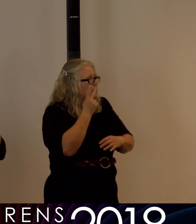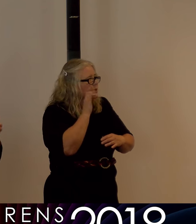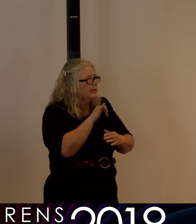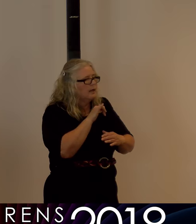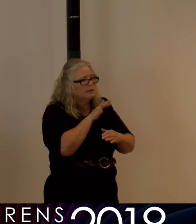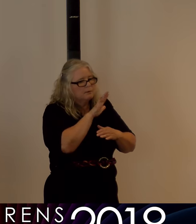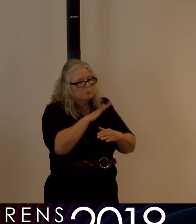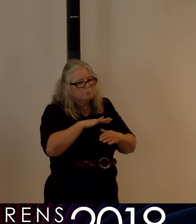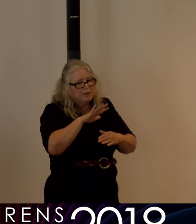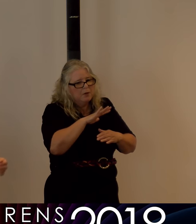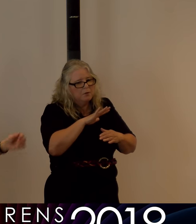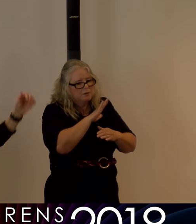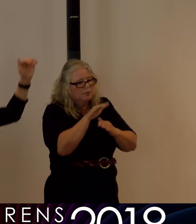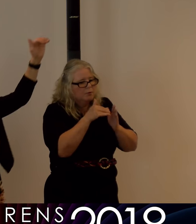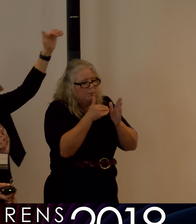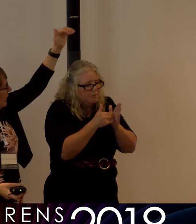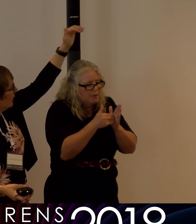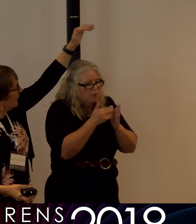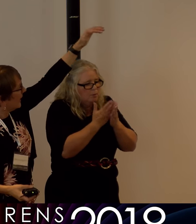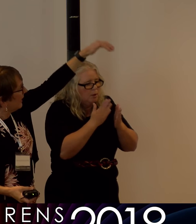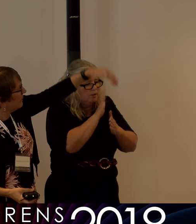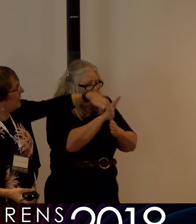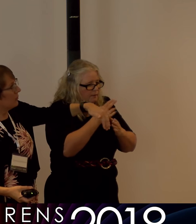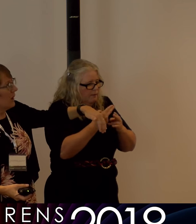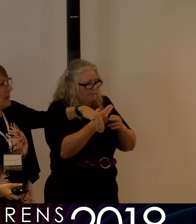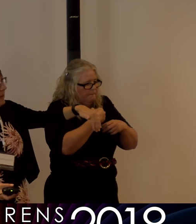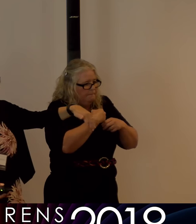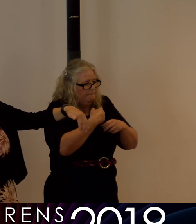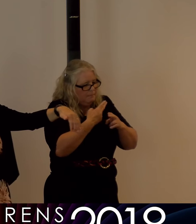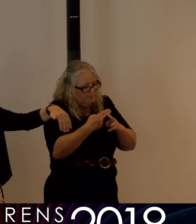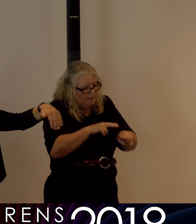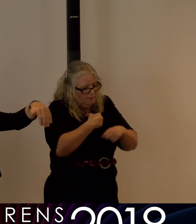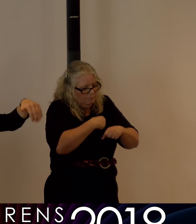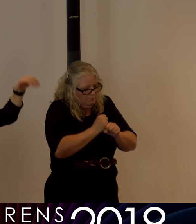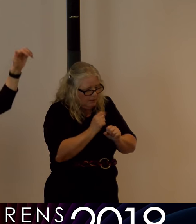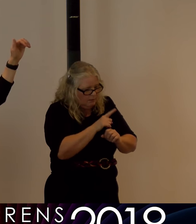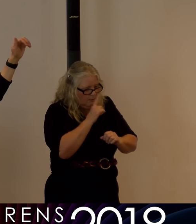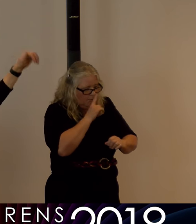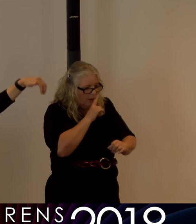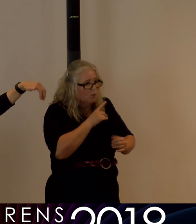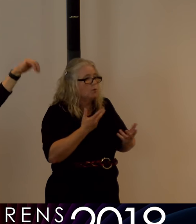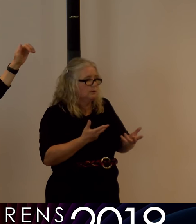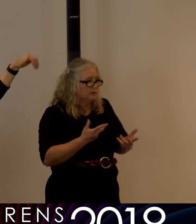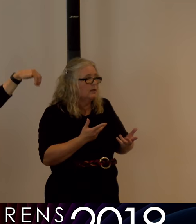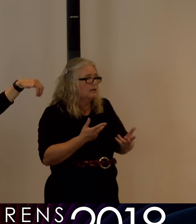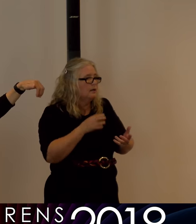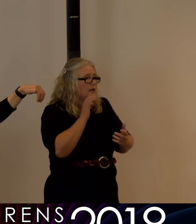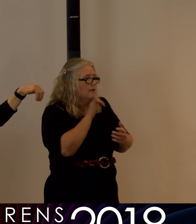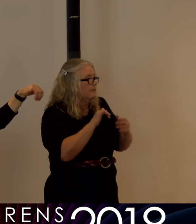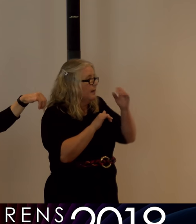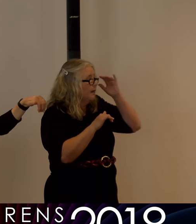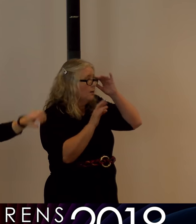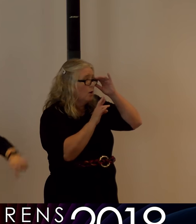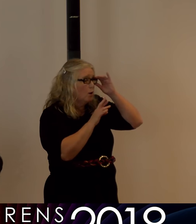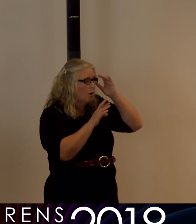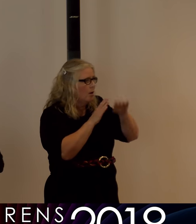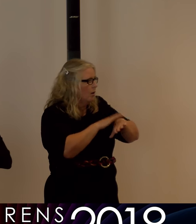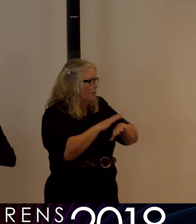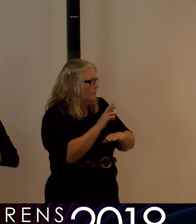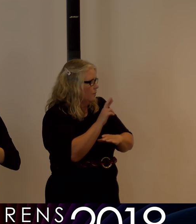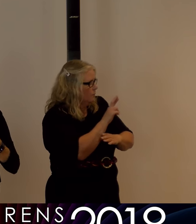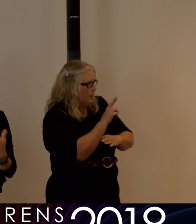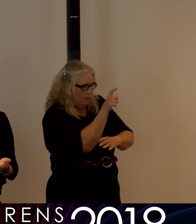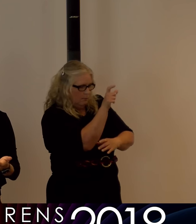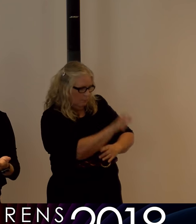middle during gestation. The column on the right is taken, those ears were taken from mice where